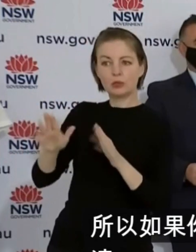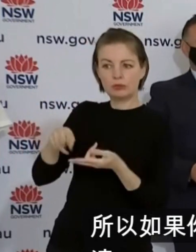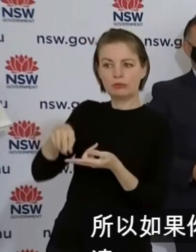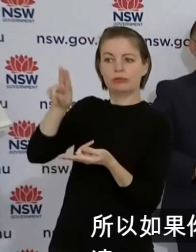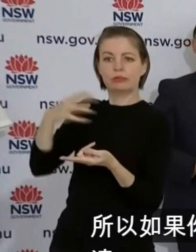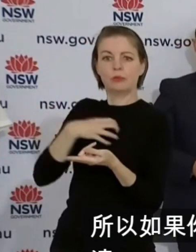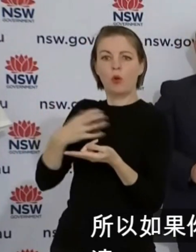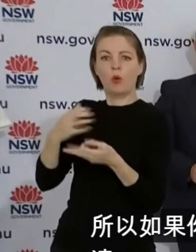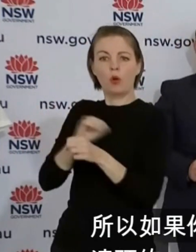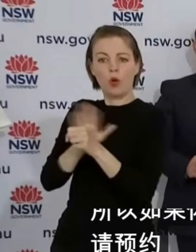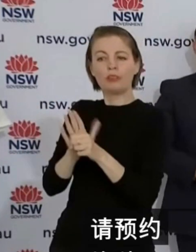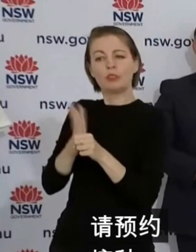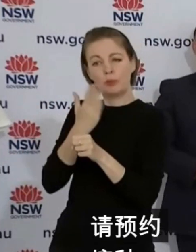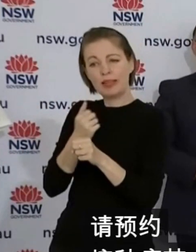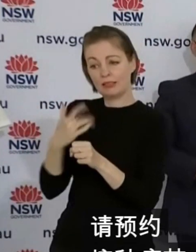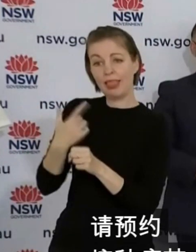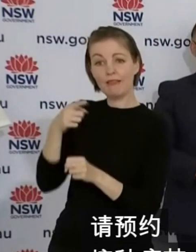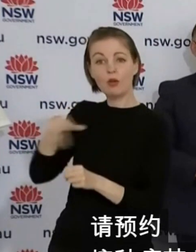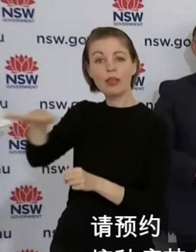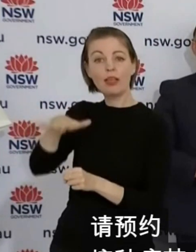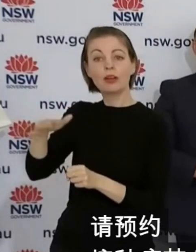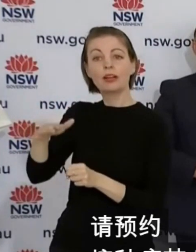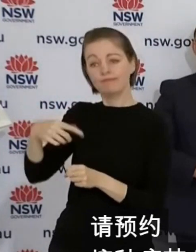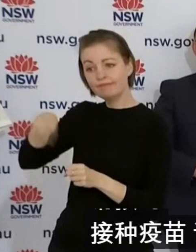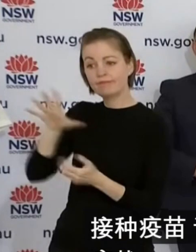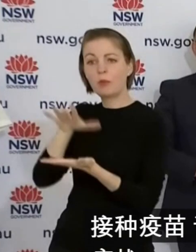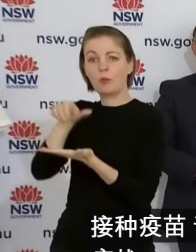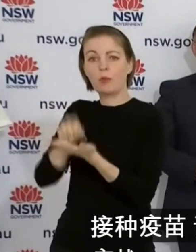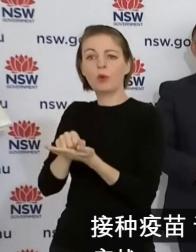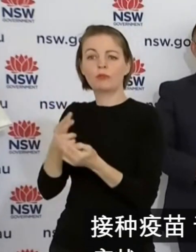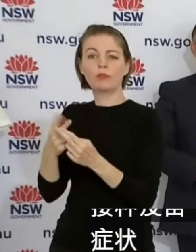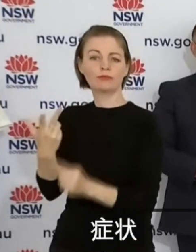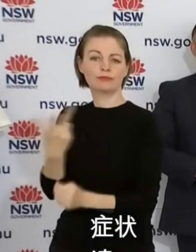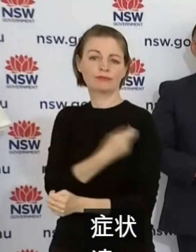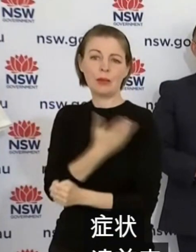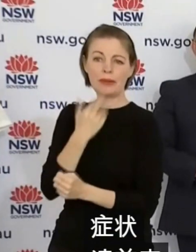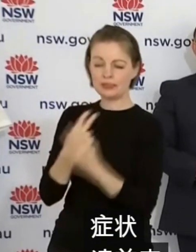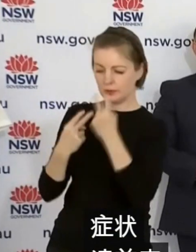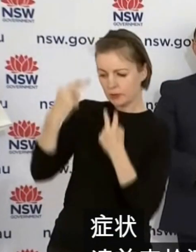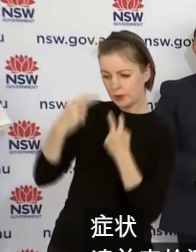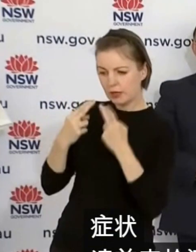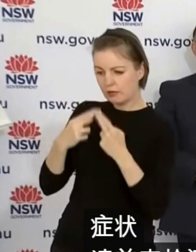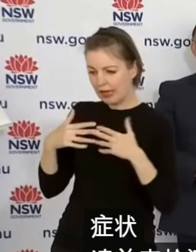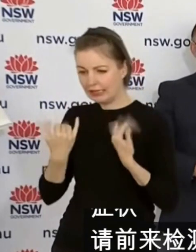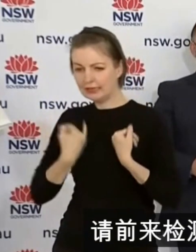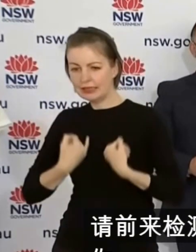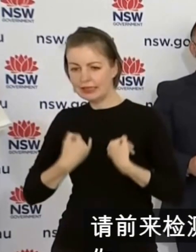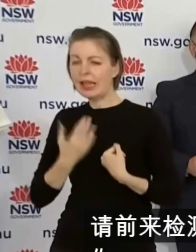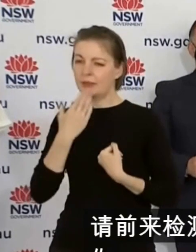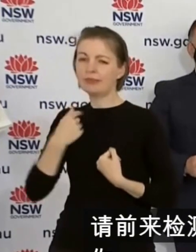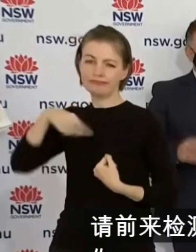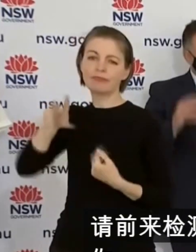similarly, please book in for your vaccination. Please be vigilant for symptoms. Please come forward for testing. Thank